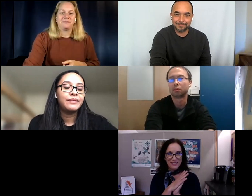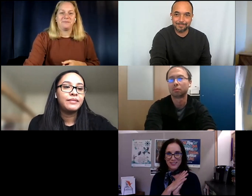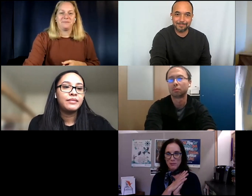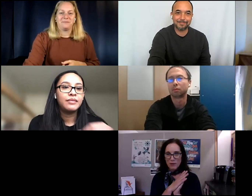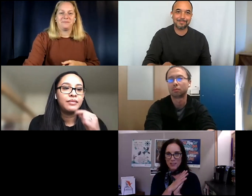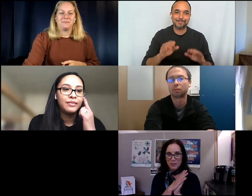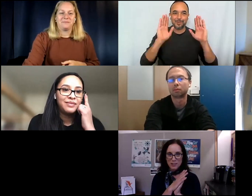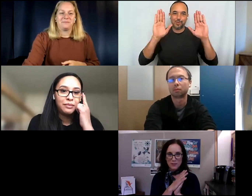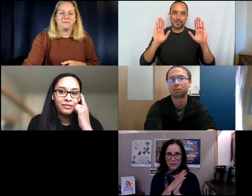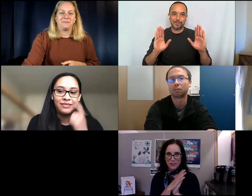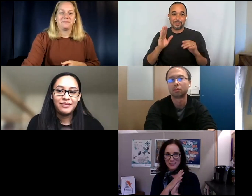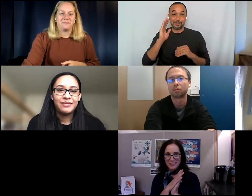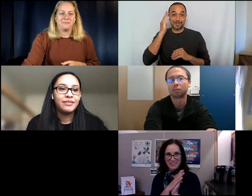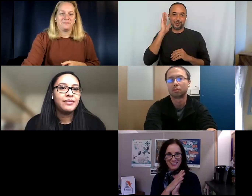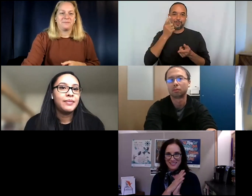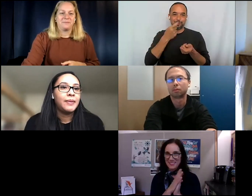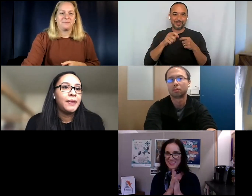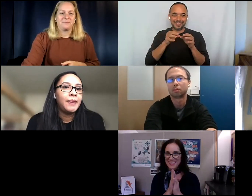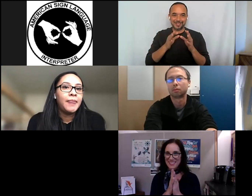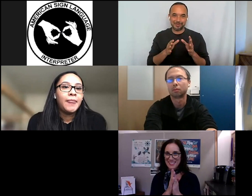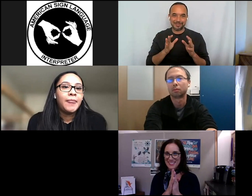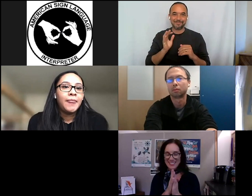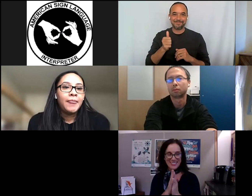Wonderful. Looks like we're going to switch interpreters.